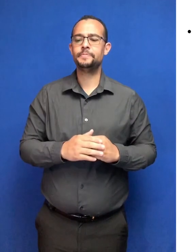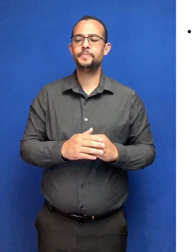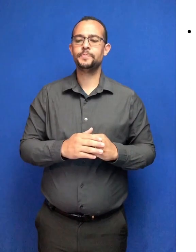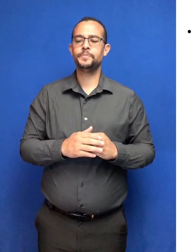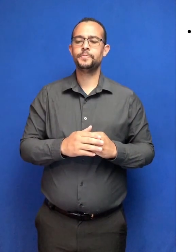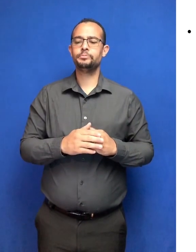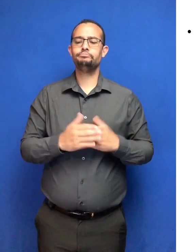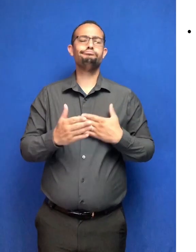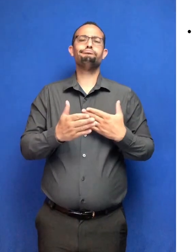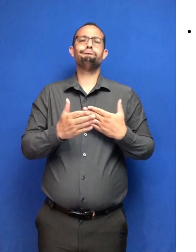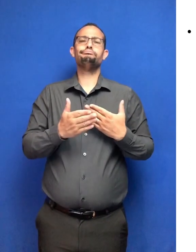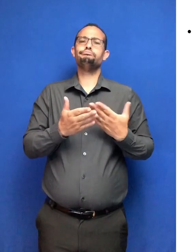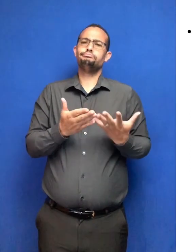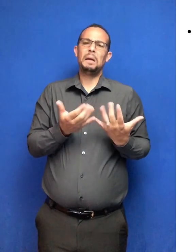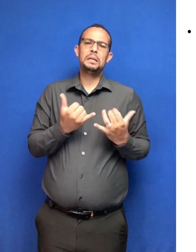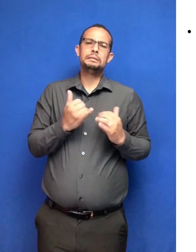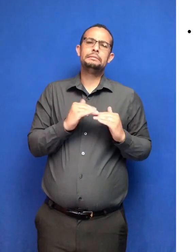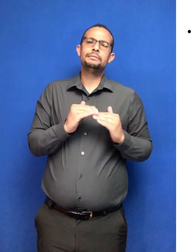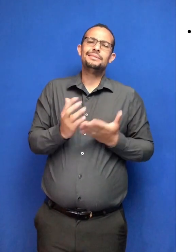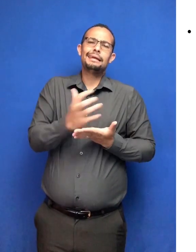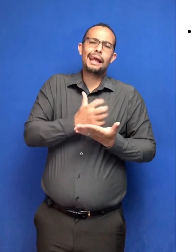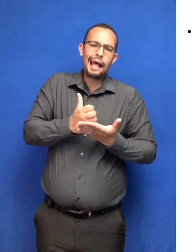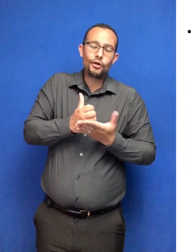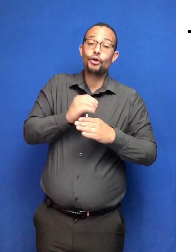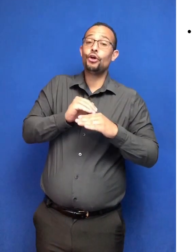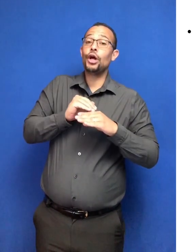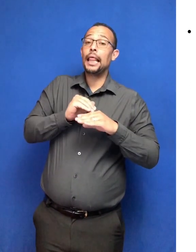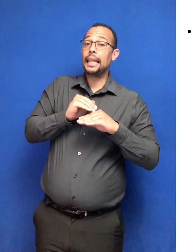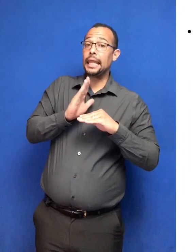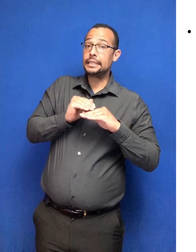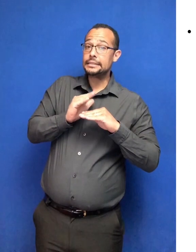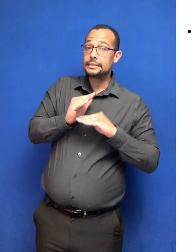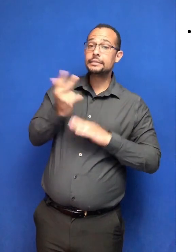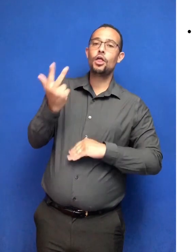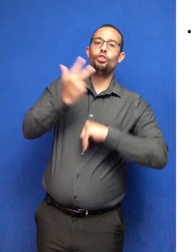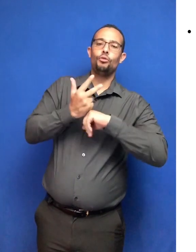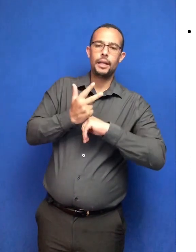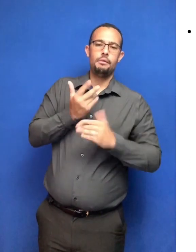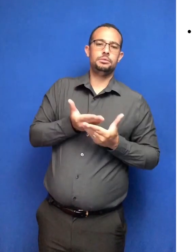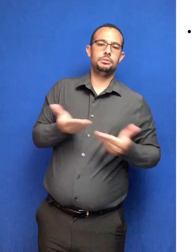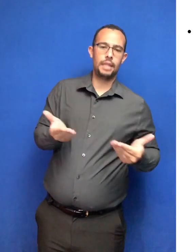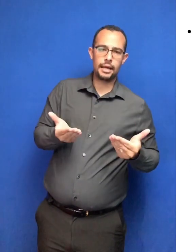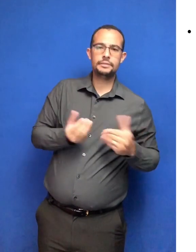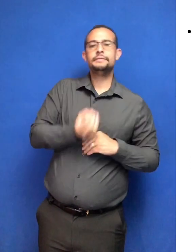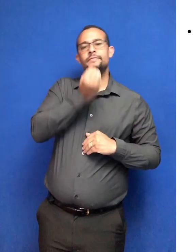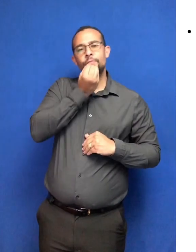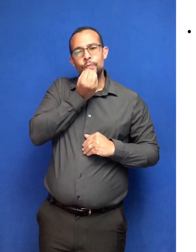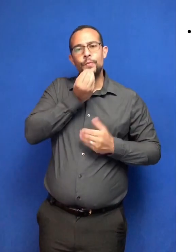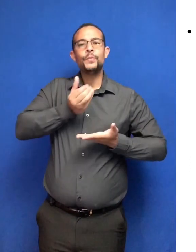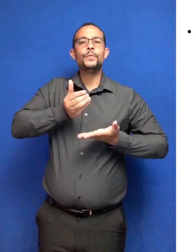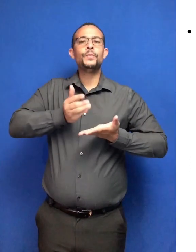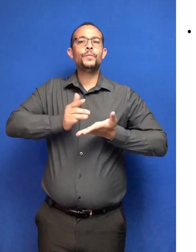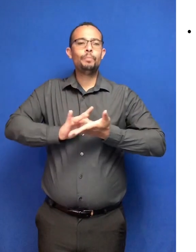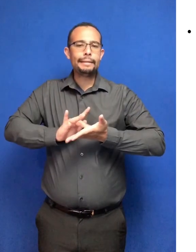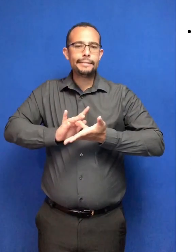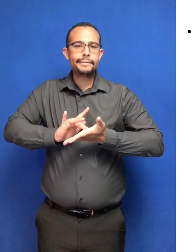Regardless, you should gather supplies, at least 3 days or more of supplies for food, medicine, all